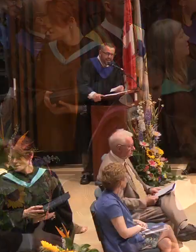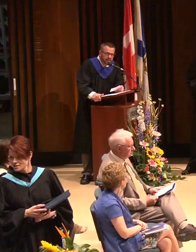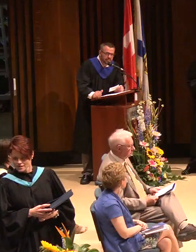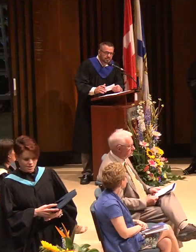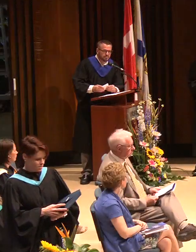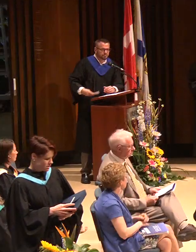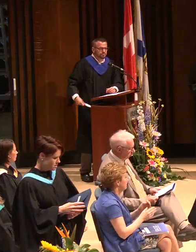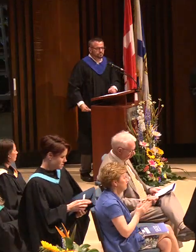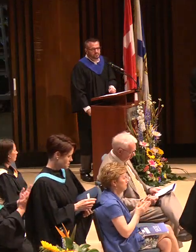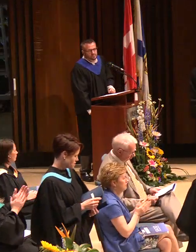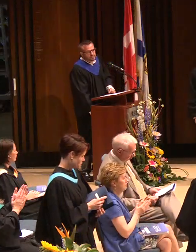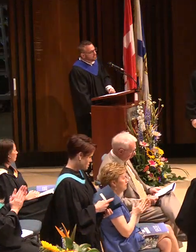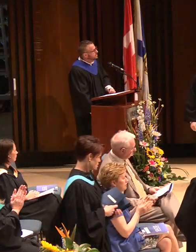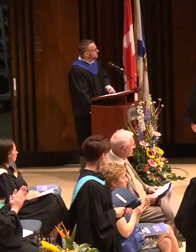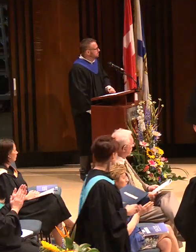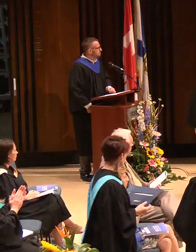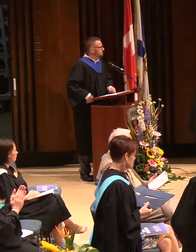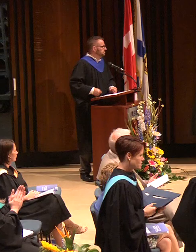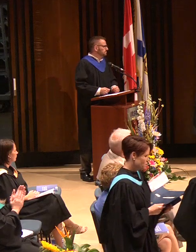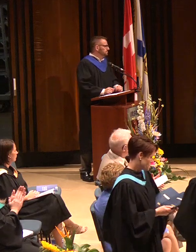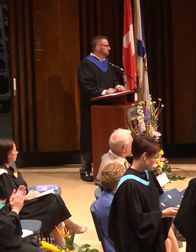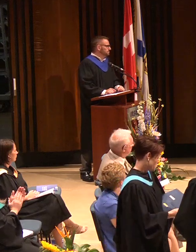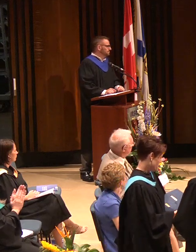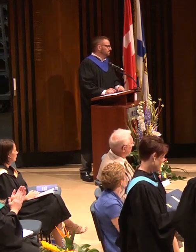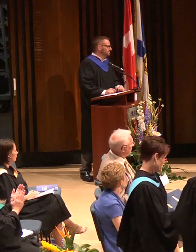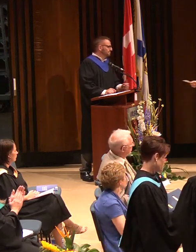Connor Higgins.